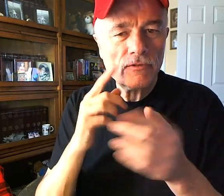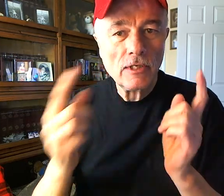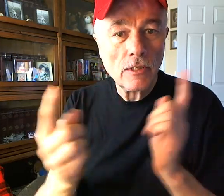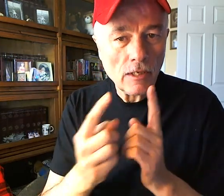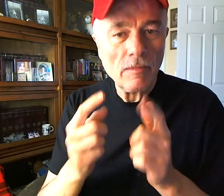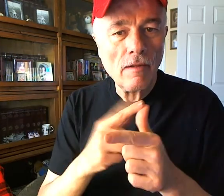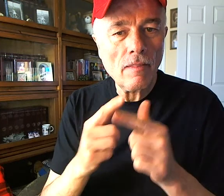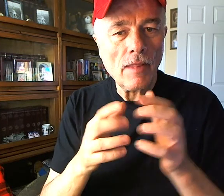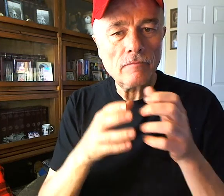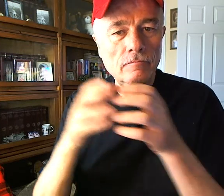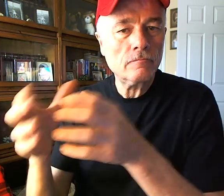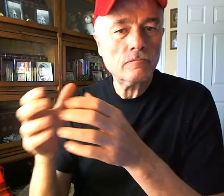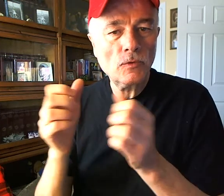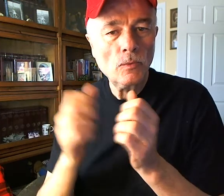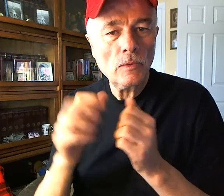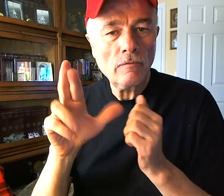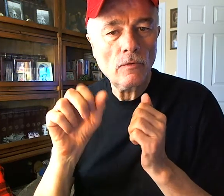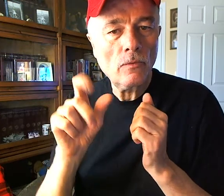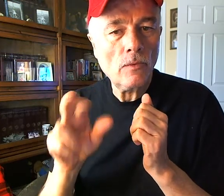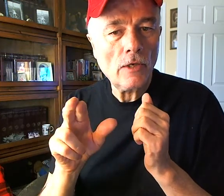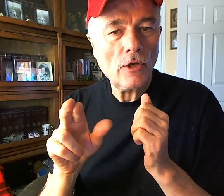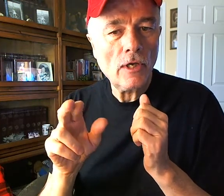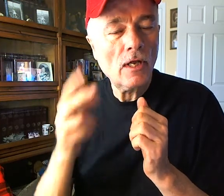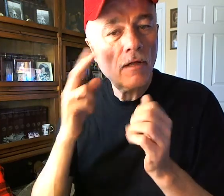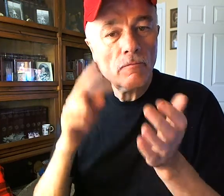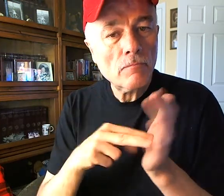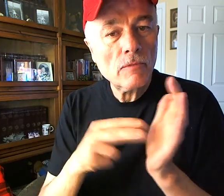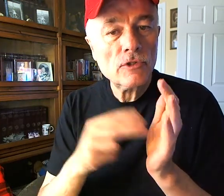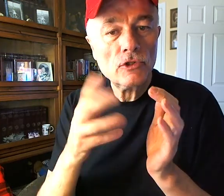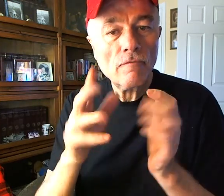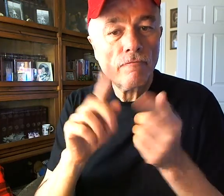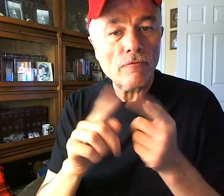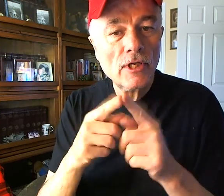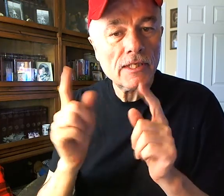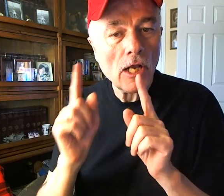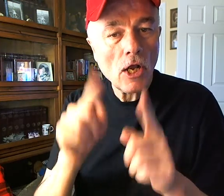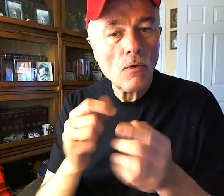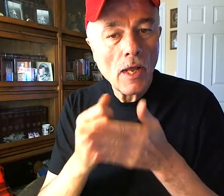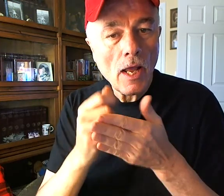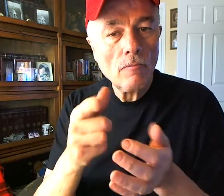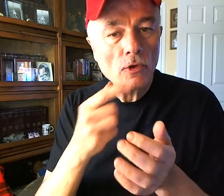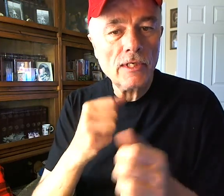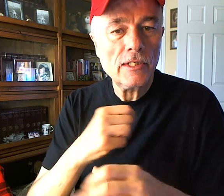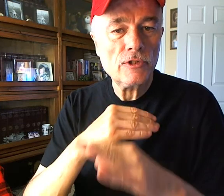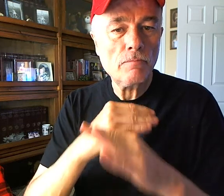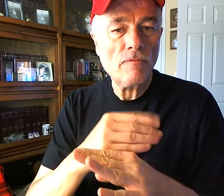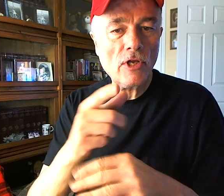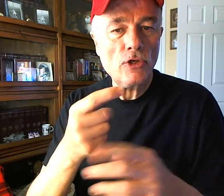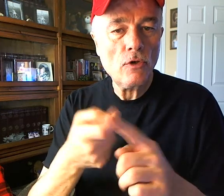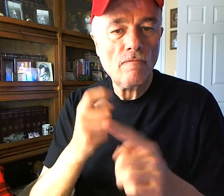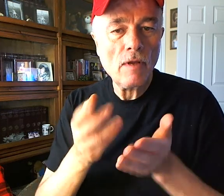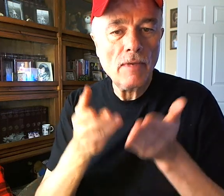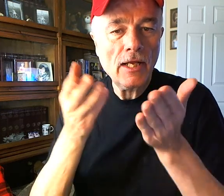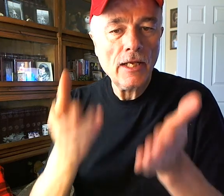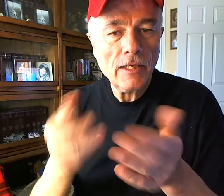onto his beaded curtain for over the kitchen counter. We have a couple of theatrical elements going on in the room. So to put a spin on my beaded curtain, what